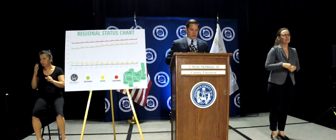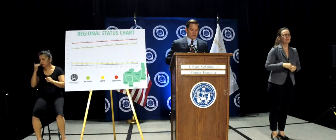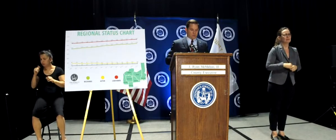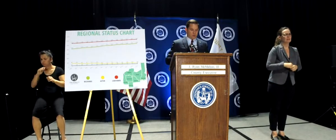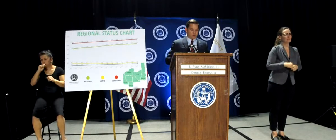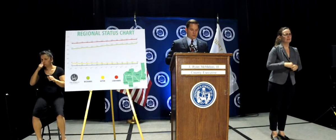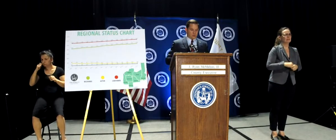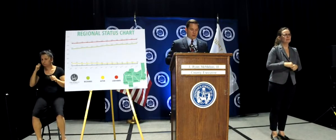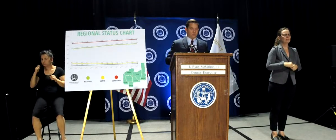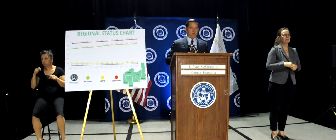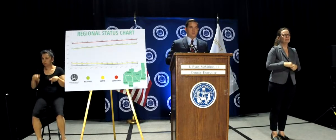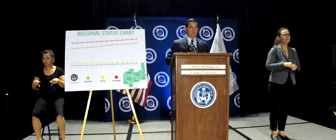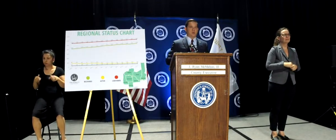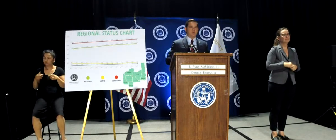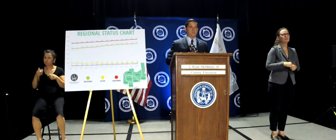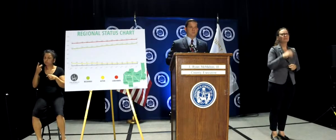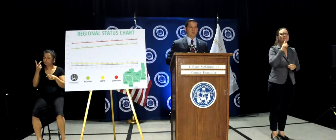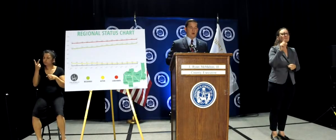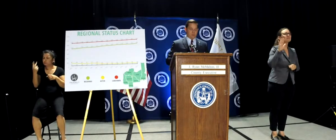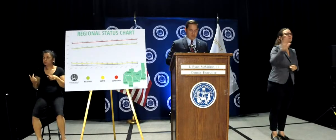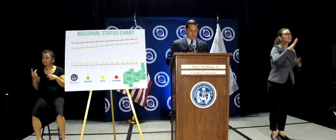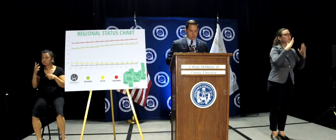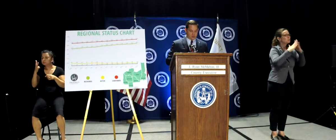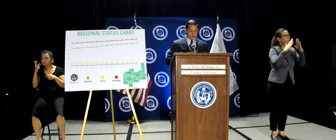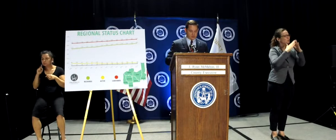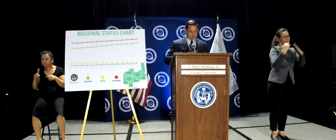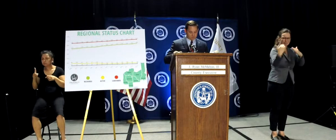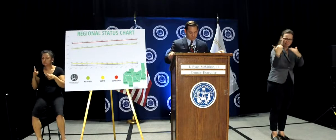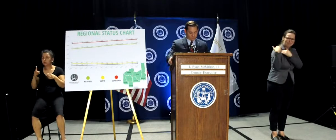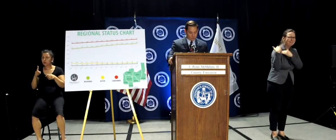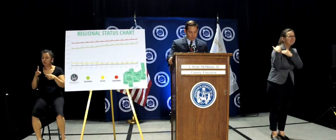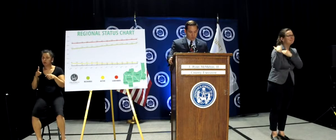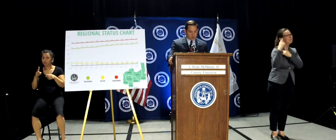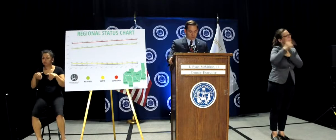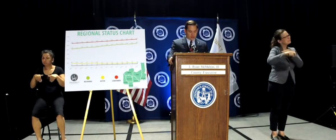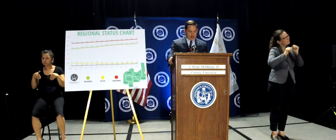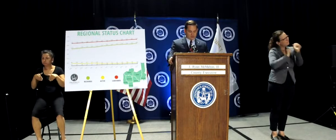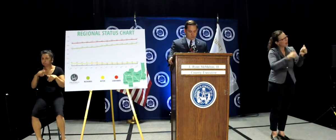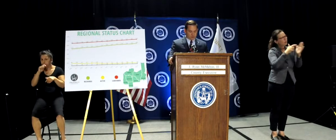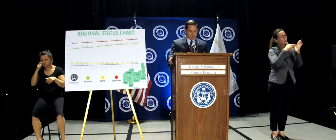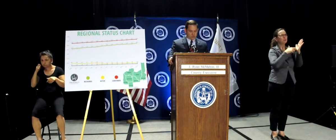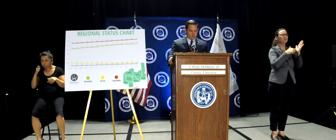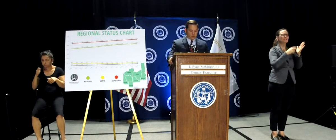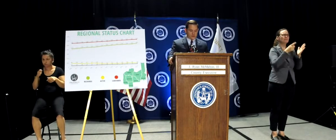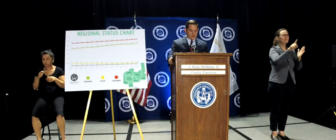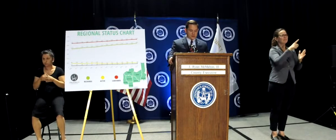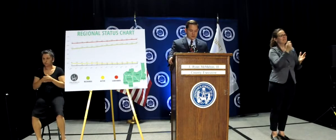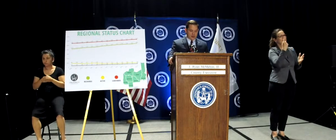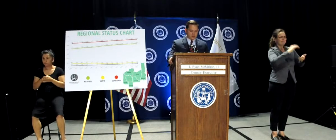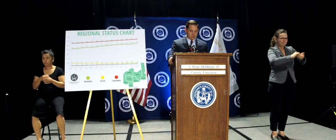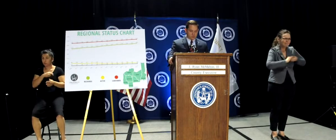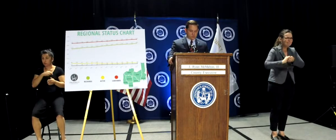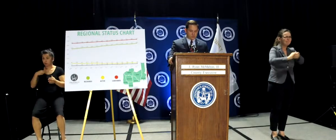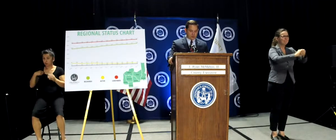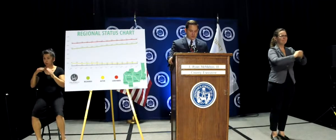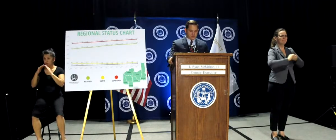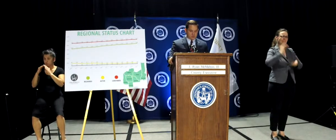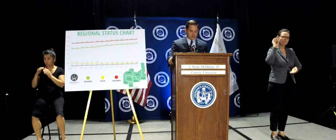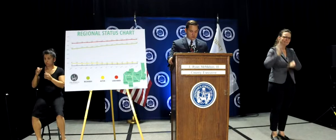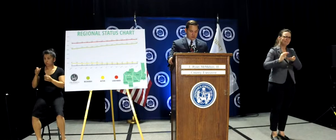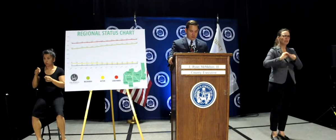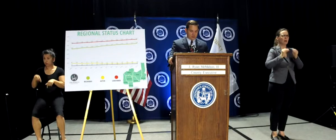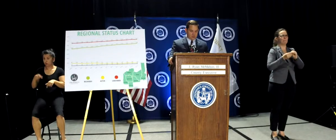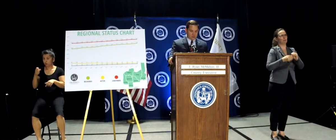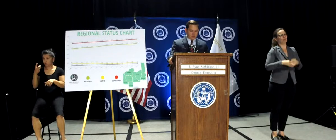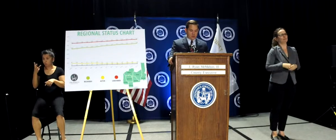we're going to need everybody's participation and help in this process. Looking at hospital numbers, 46 in the hospital, same